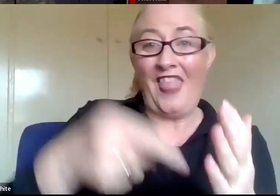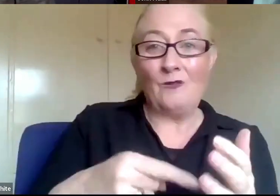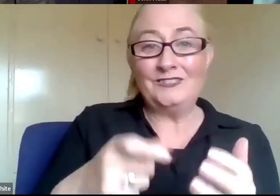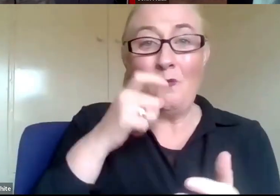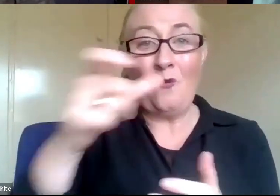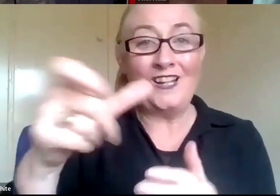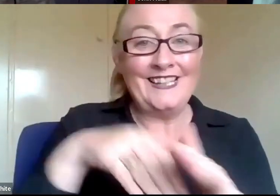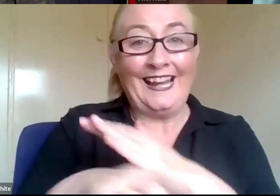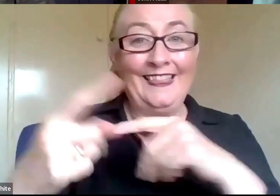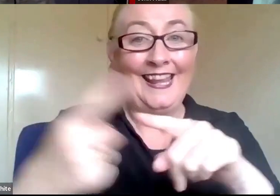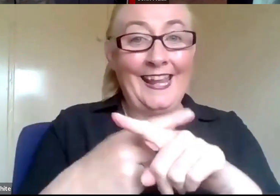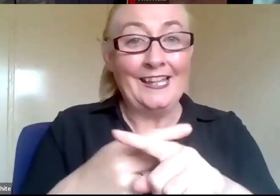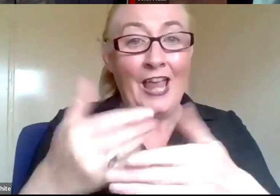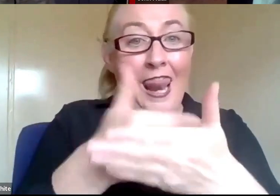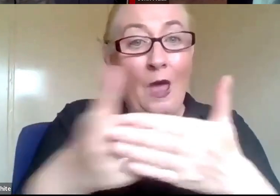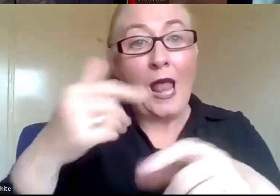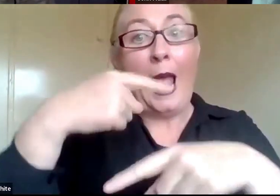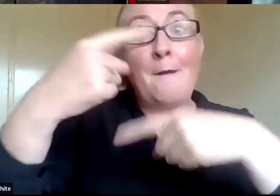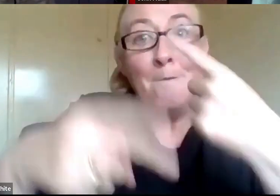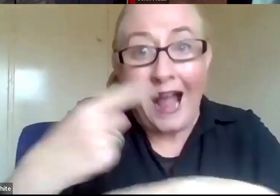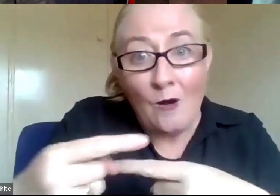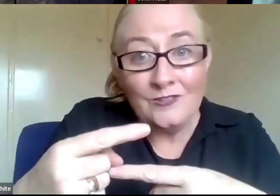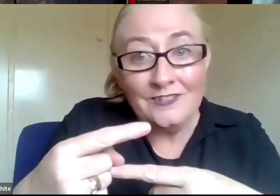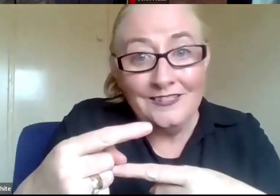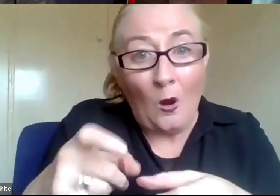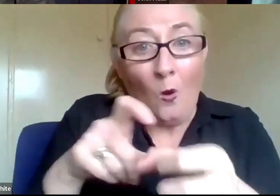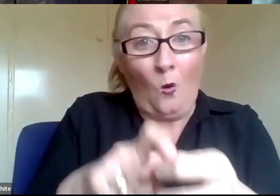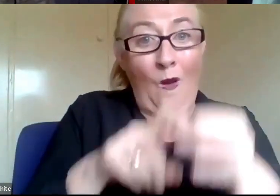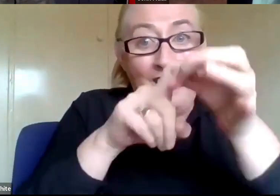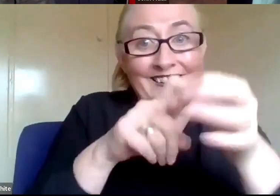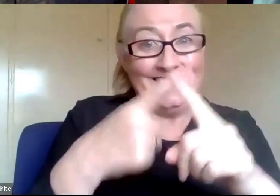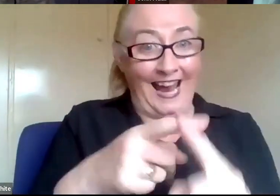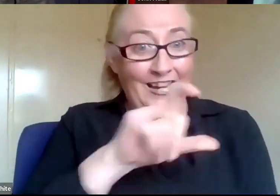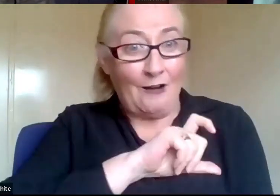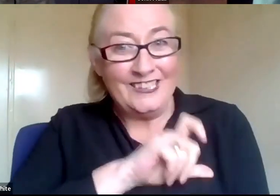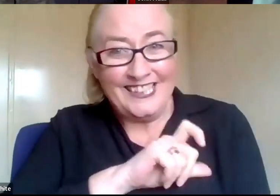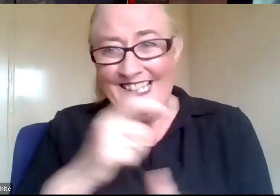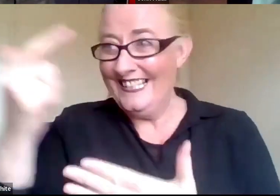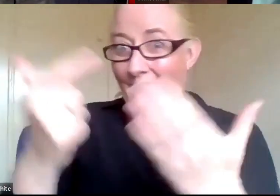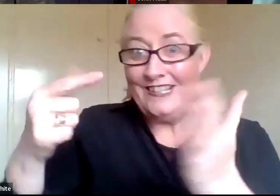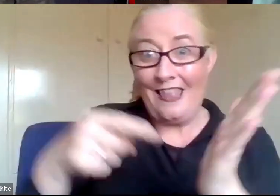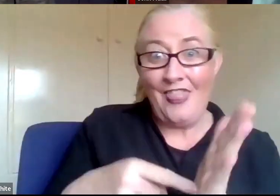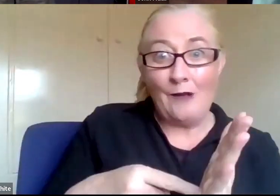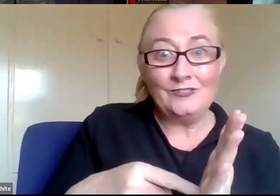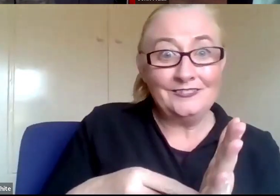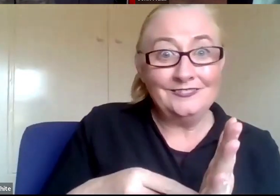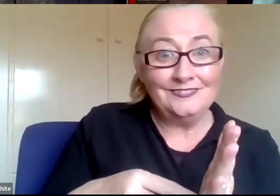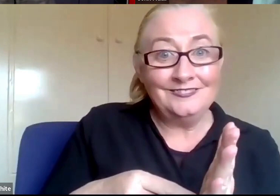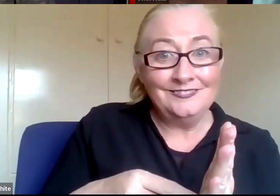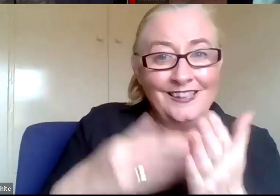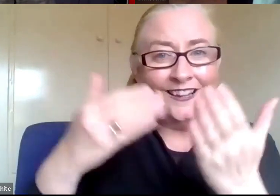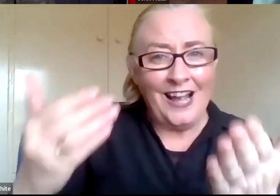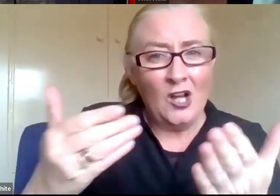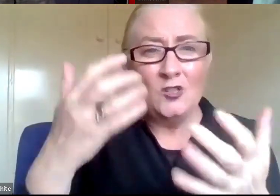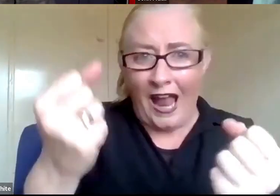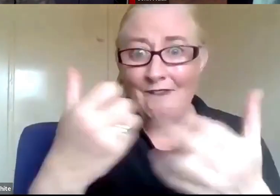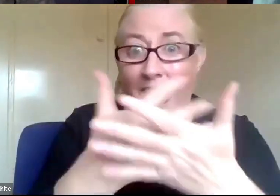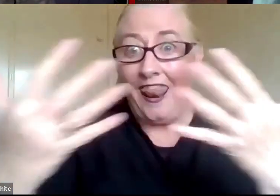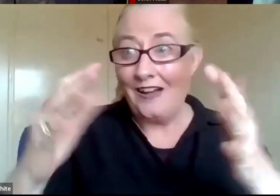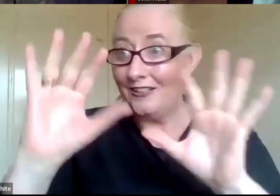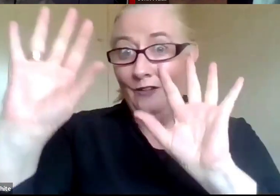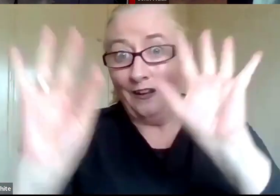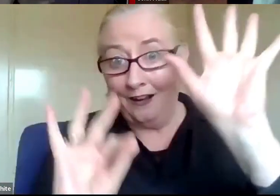Therefore, there's a lot of choice. But despite all this difference between all the lists,